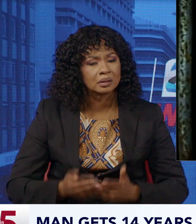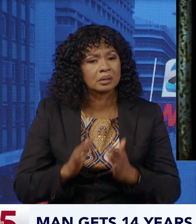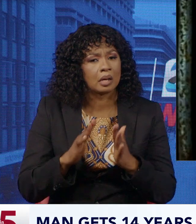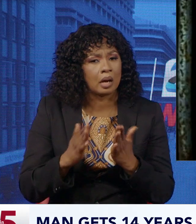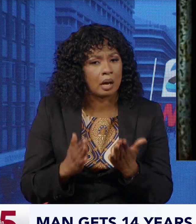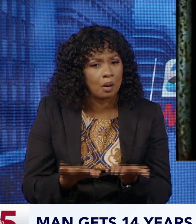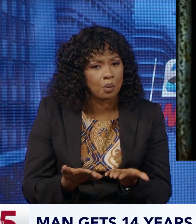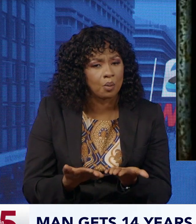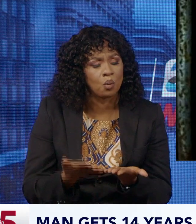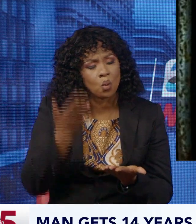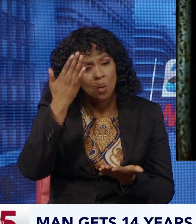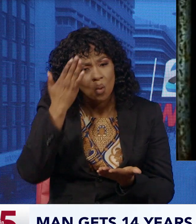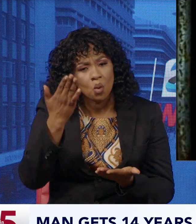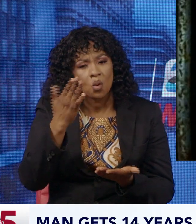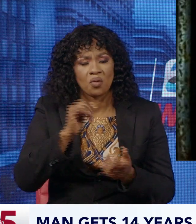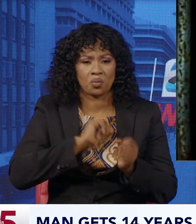for the pregnancy,